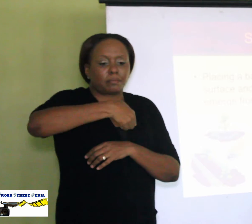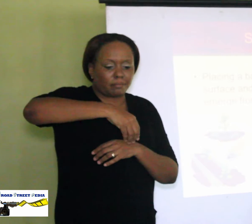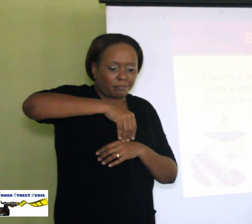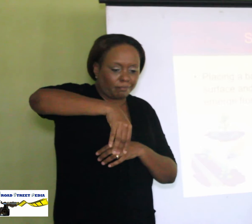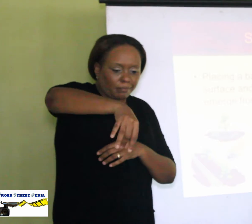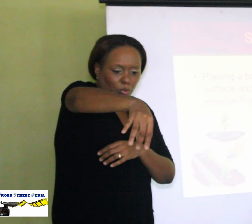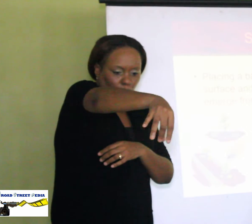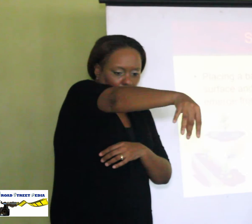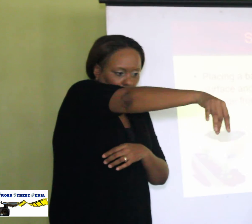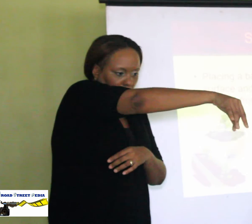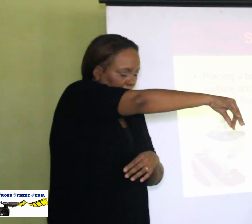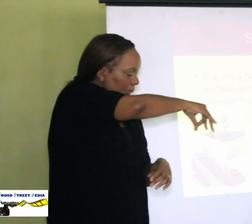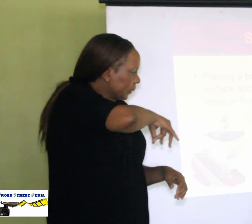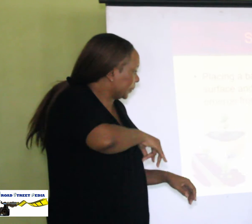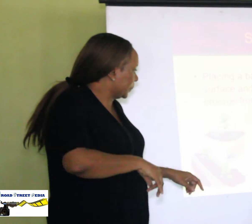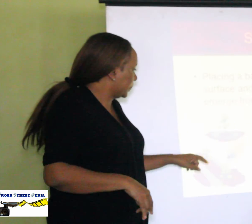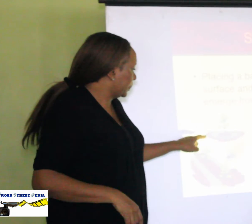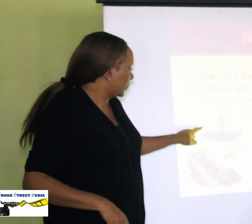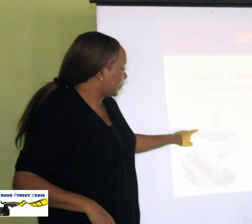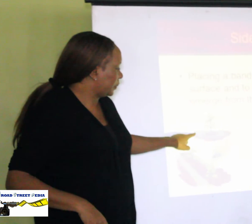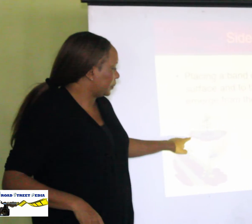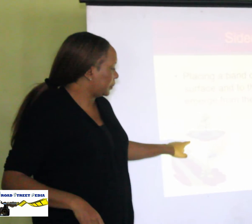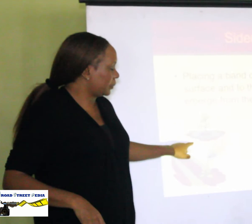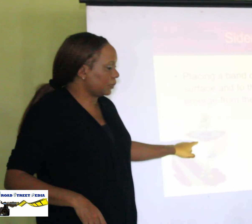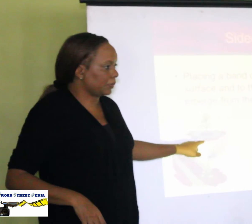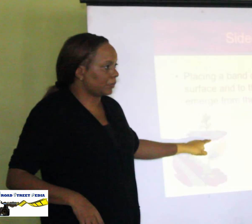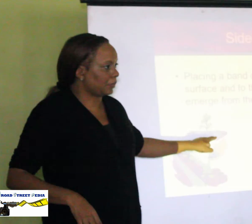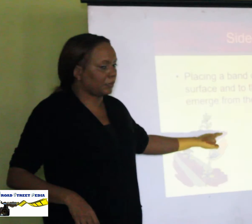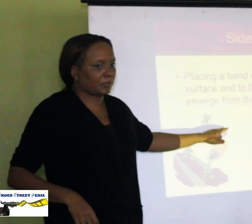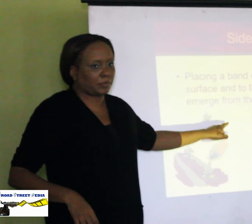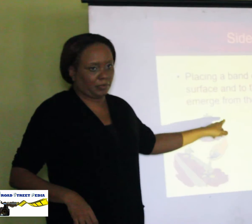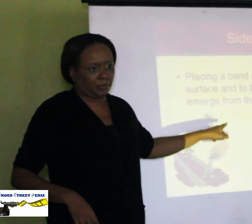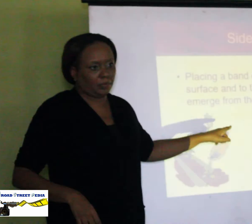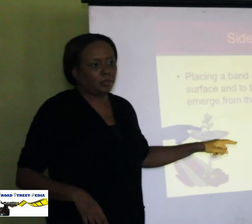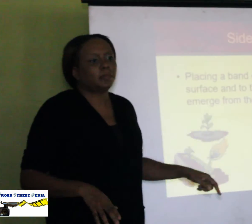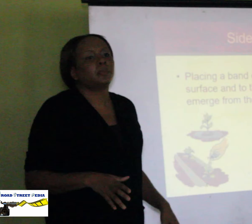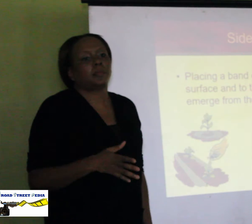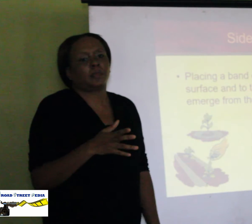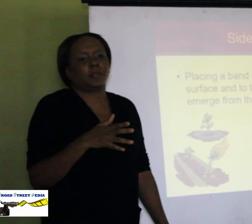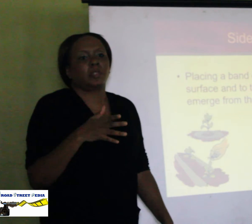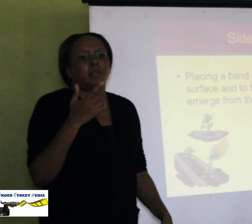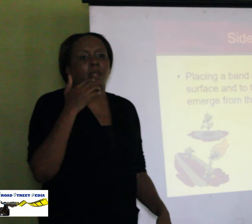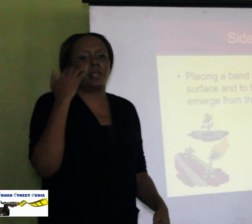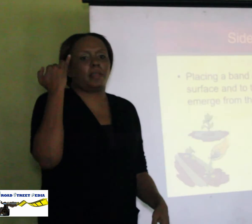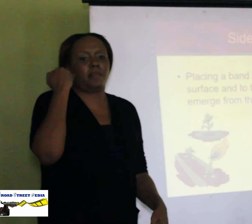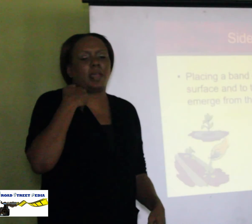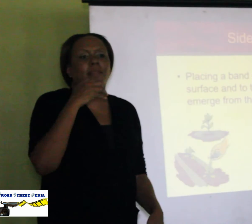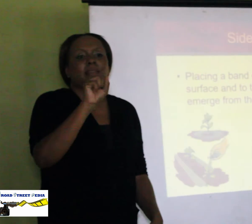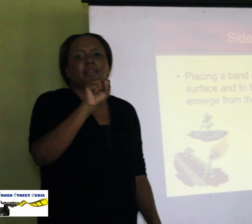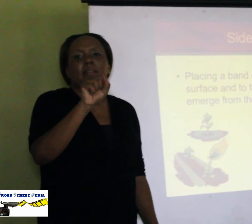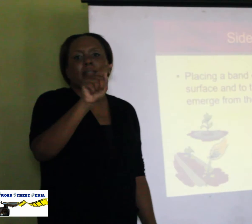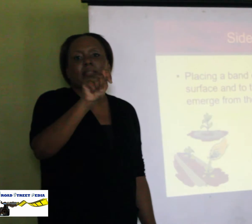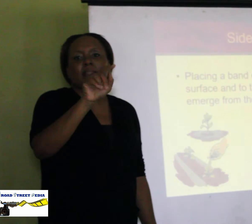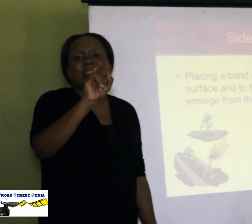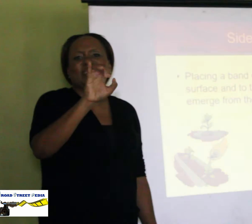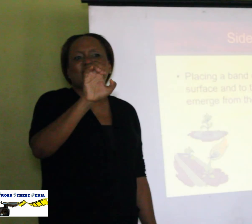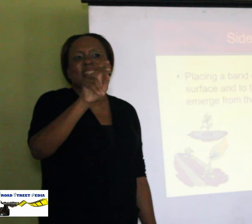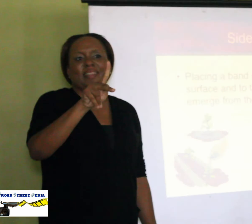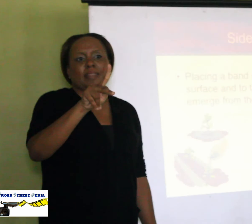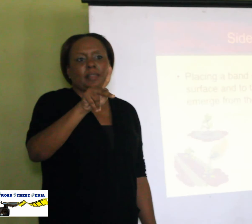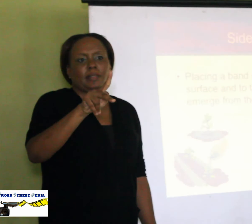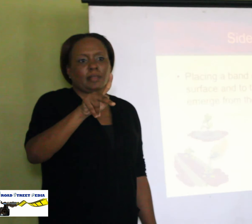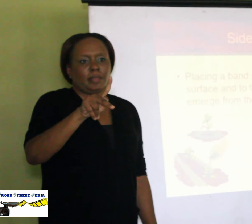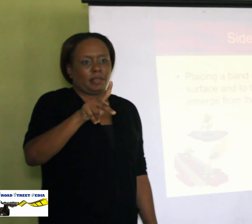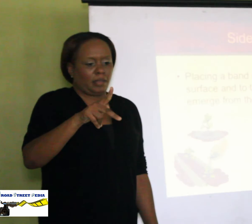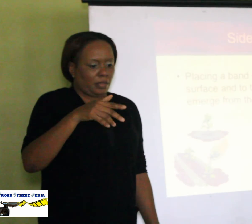what we normally recommend, with a stick, you could just go in the soil, right? And you put the fertilizer in